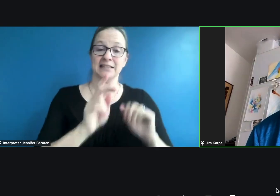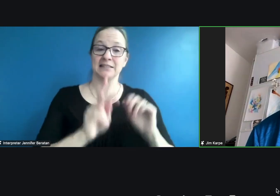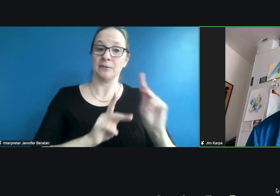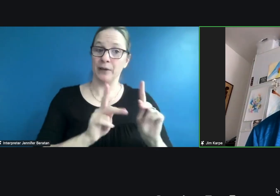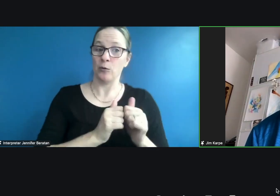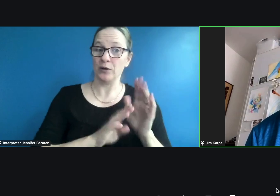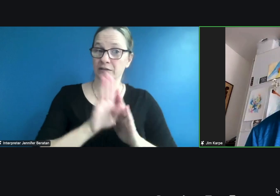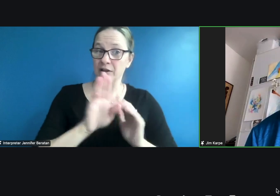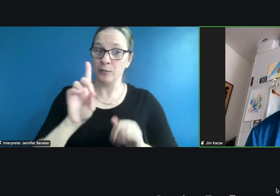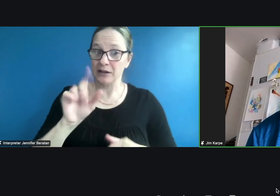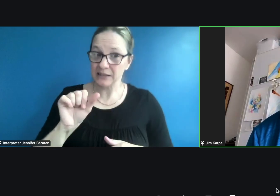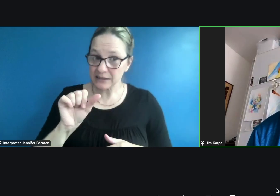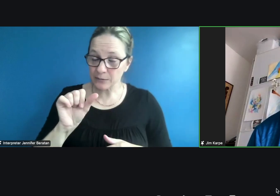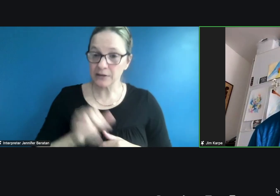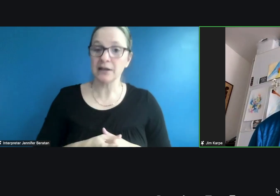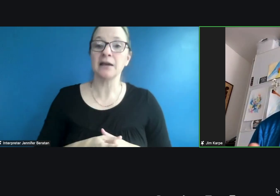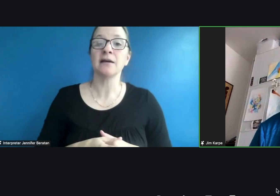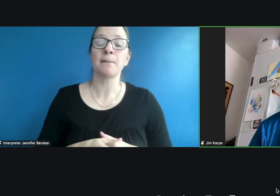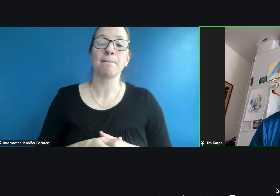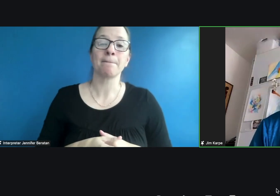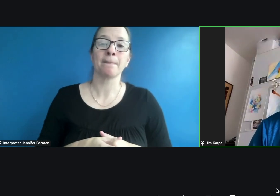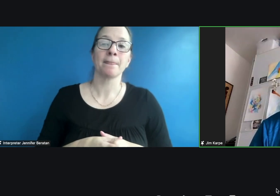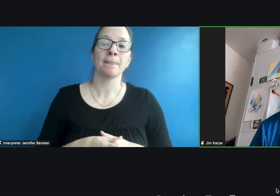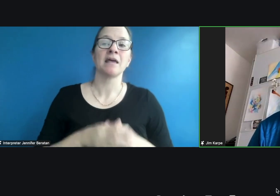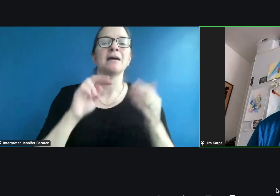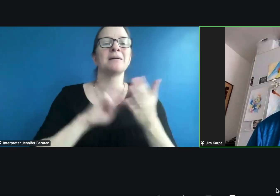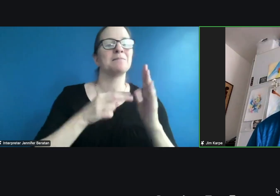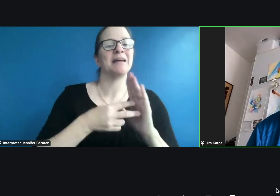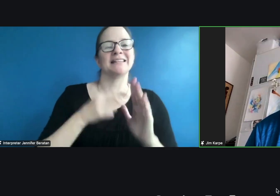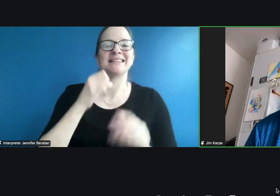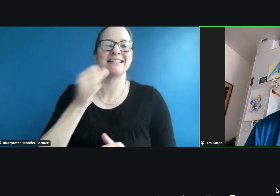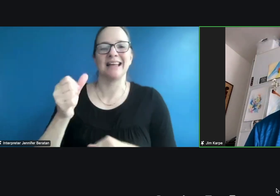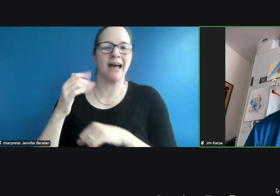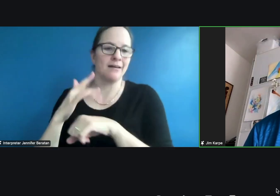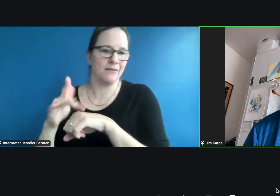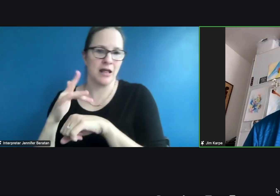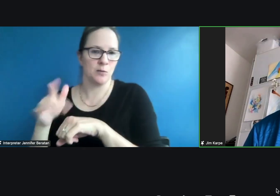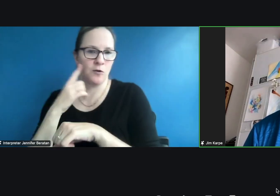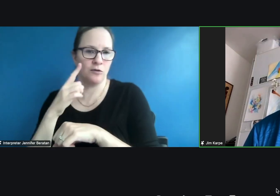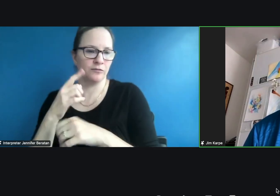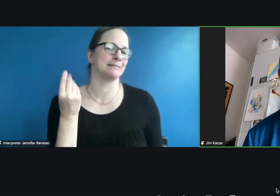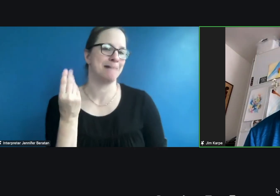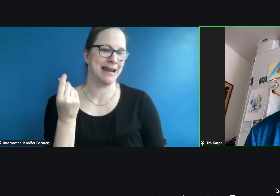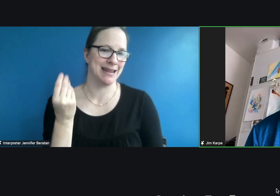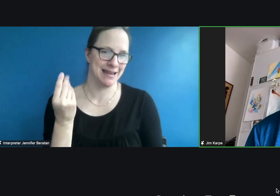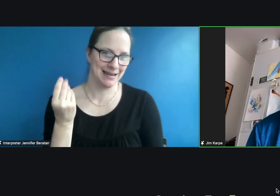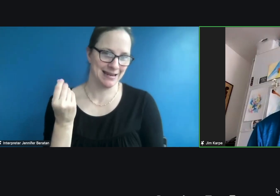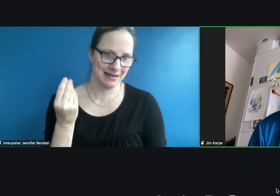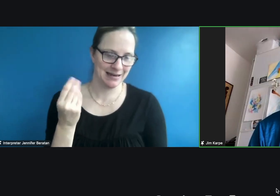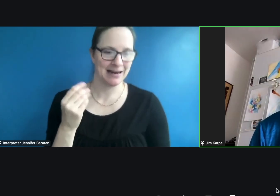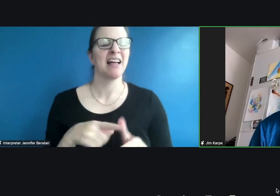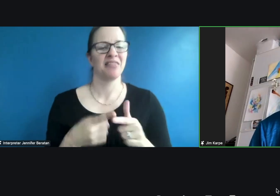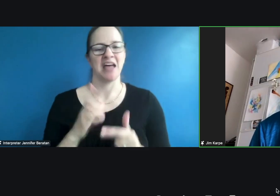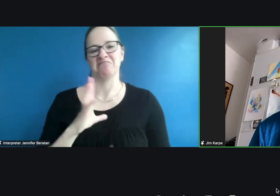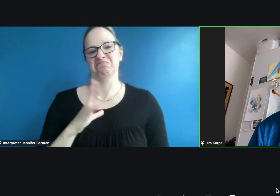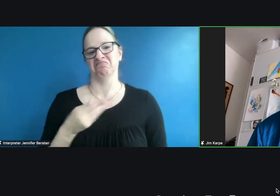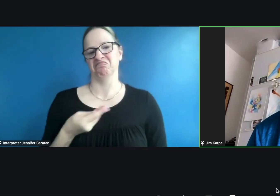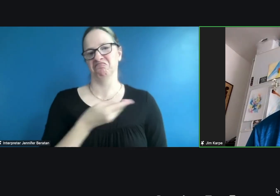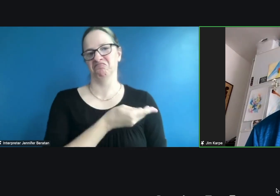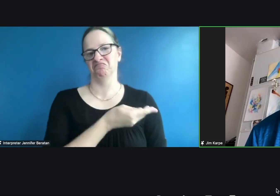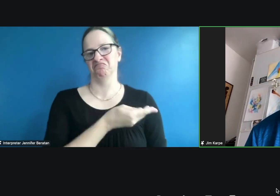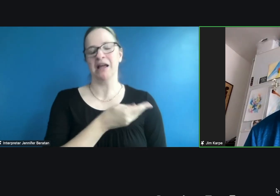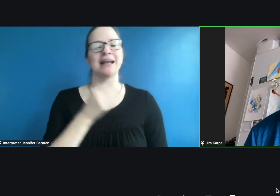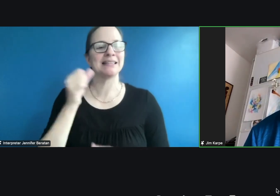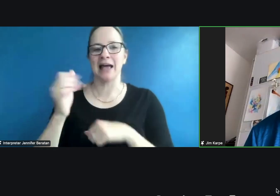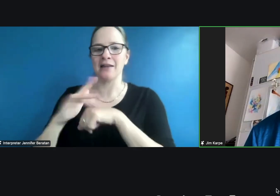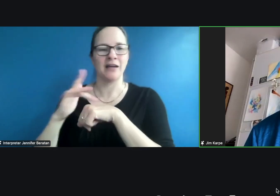with developmental disability, it is not available to them. It's not available through the